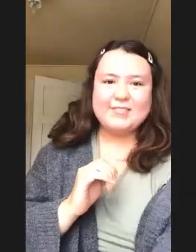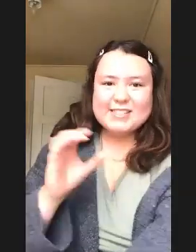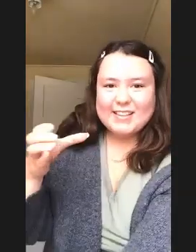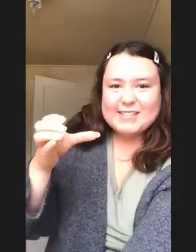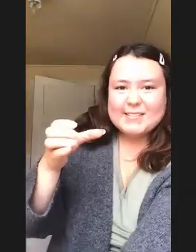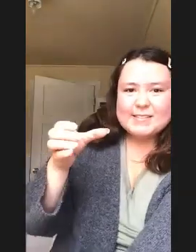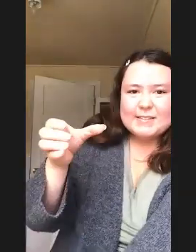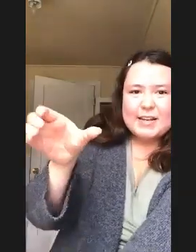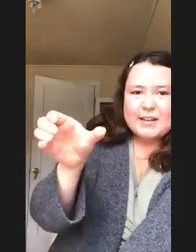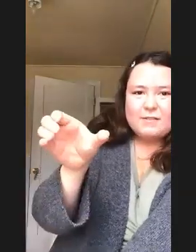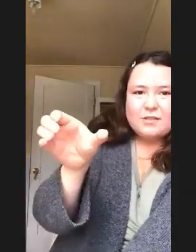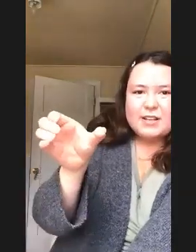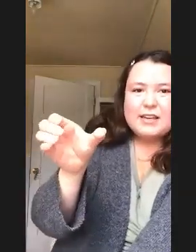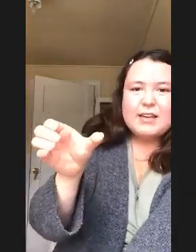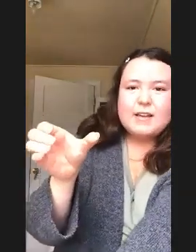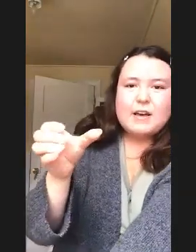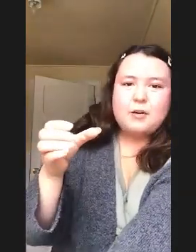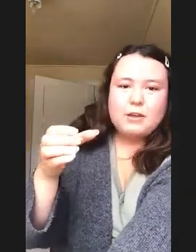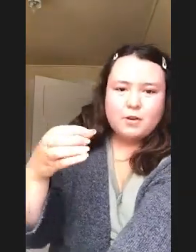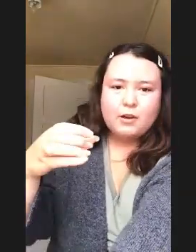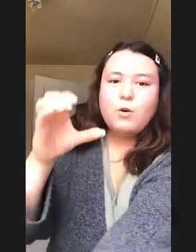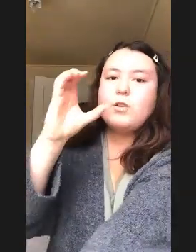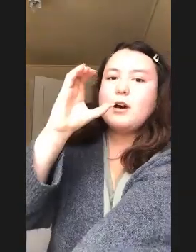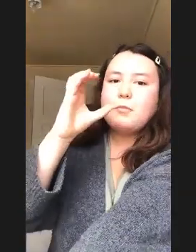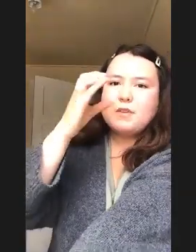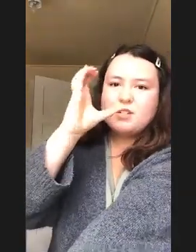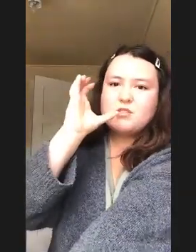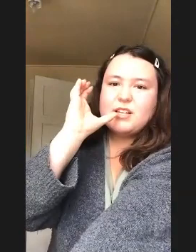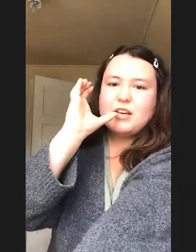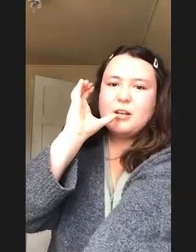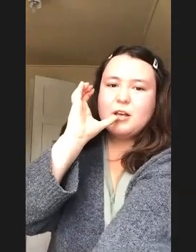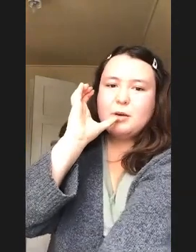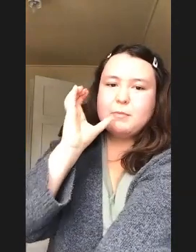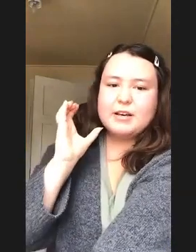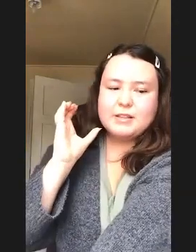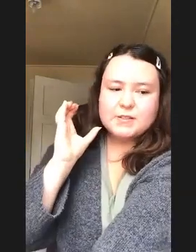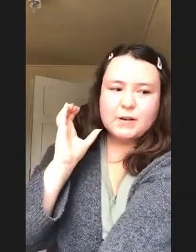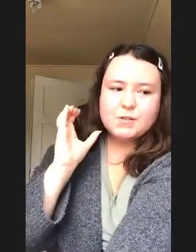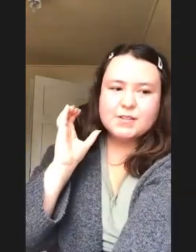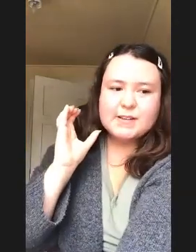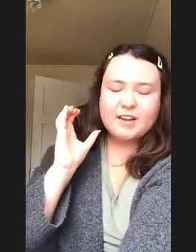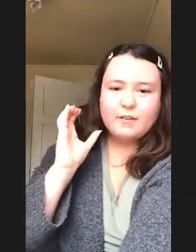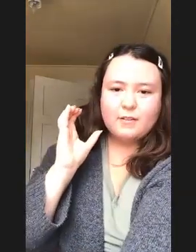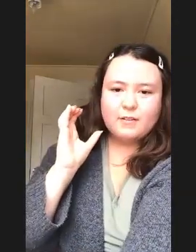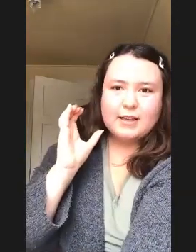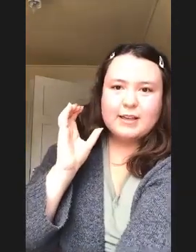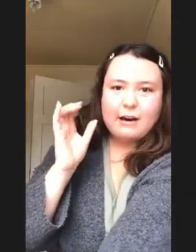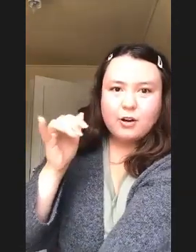So this is kind of drinking. You would like hold the cup and then drink it. But there's also a sign for like